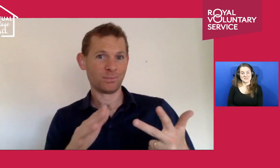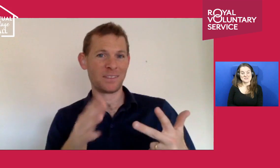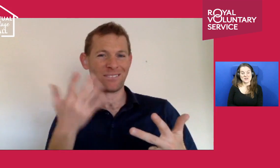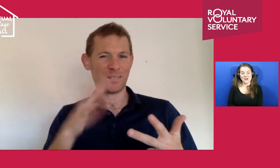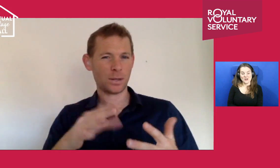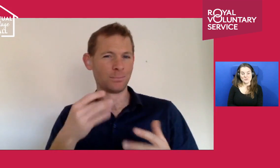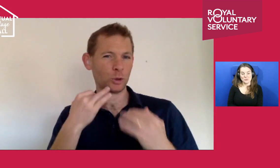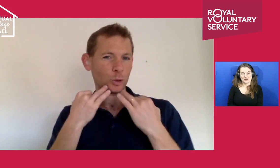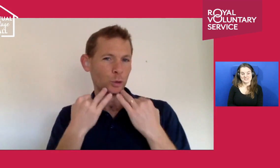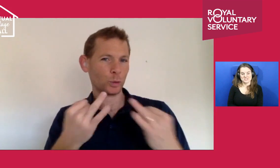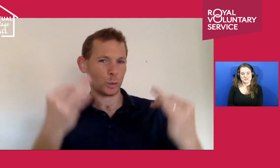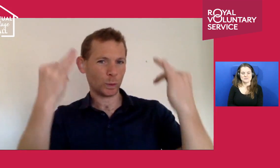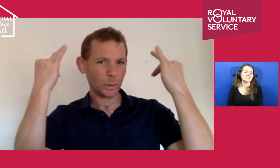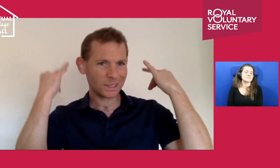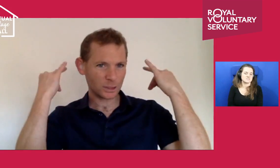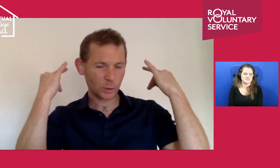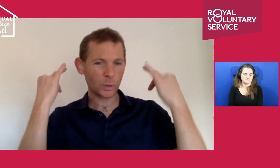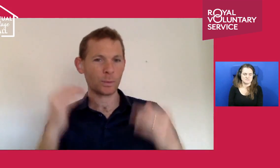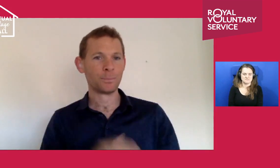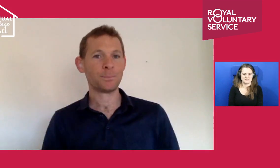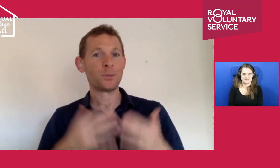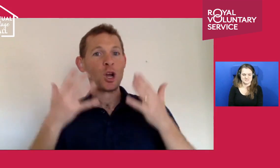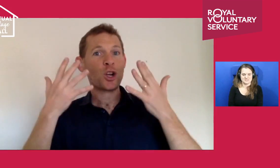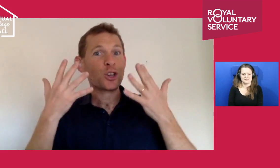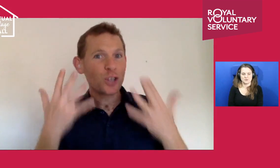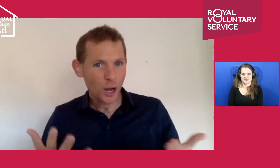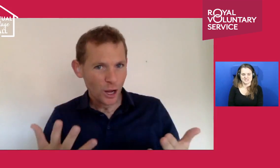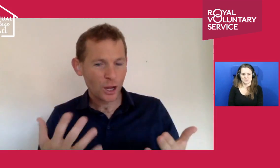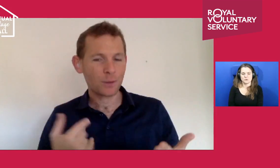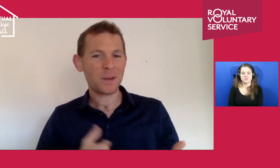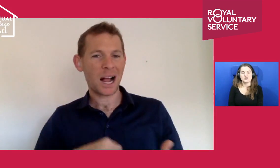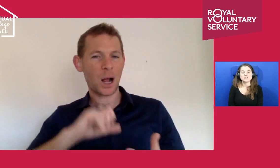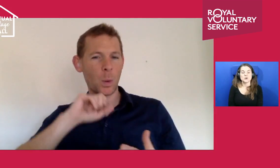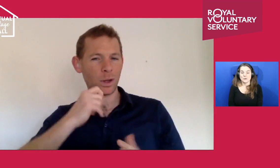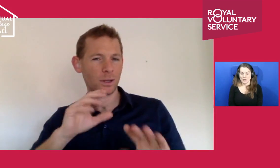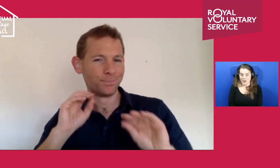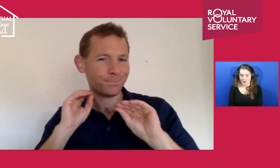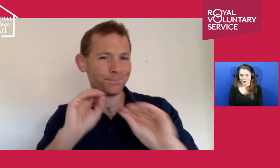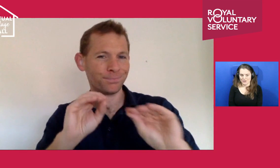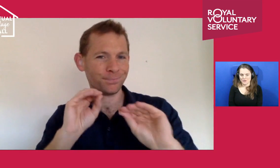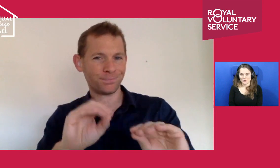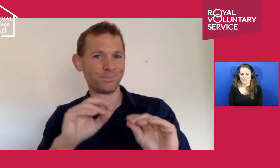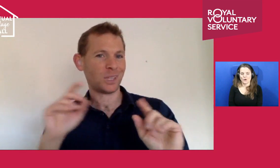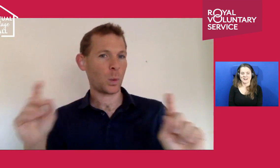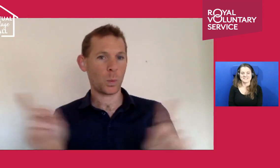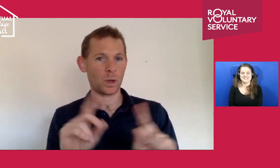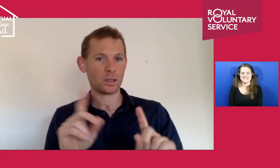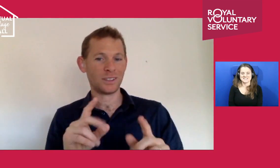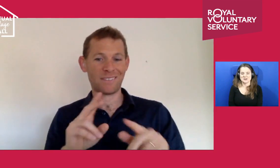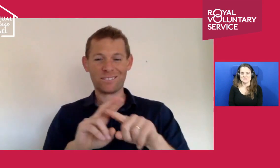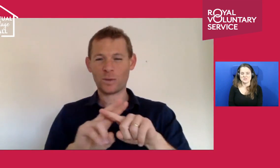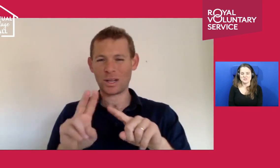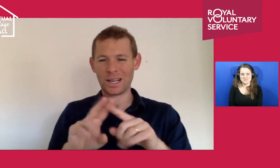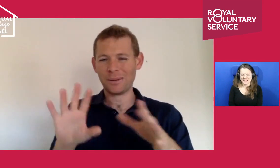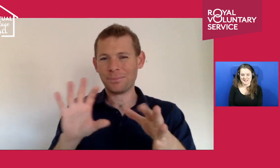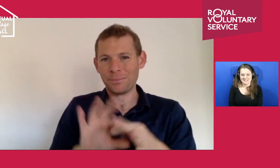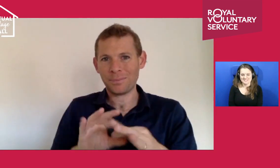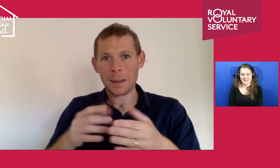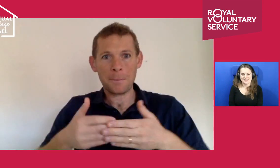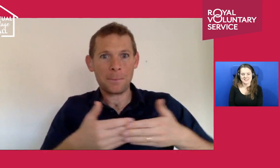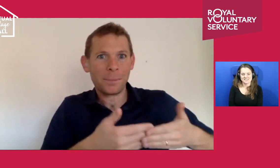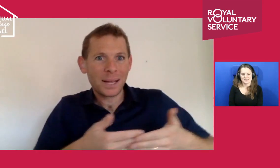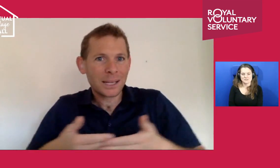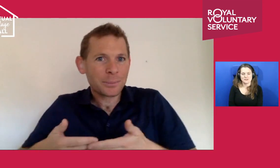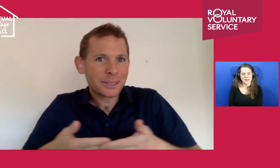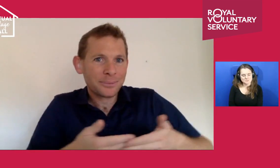Okay, so now what we're going to do, we've done our three from a fortnight ago. So now we're going to teach some new signs,